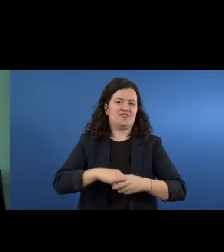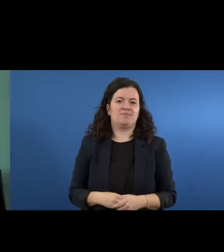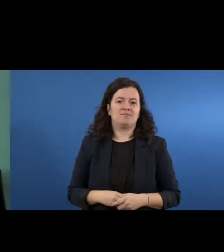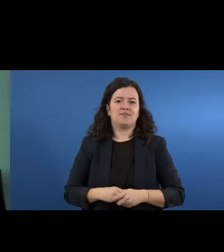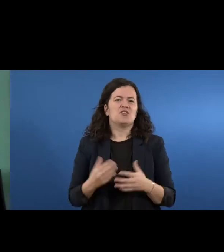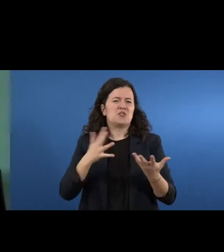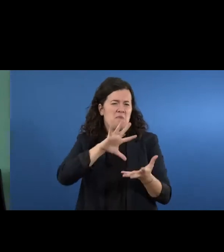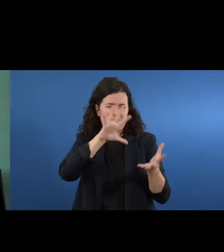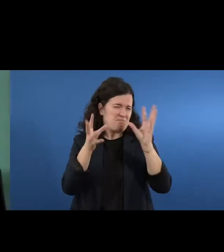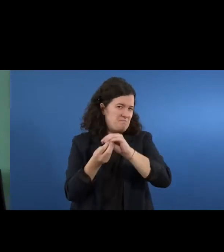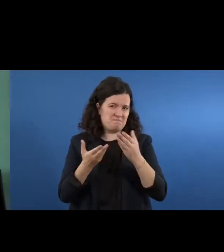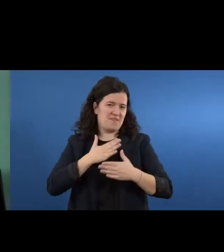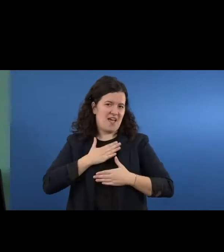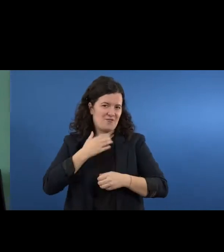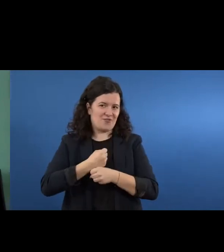Jürgen.